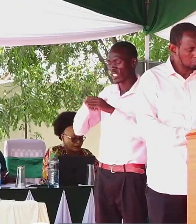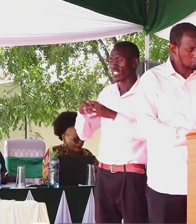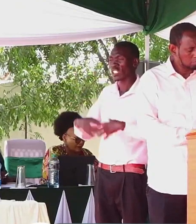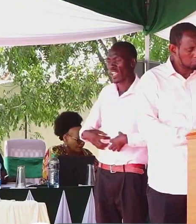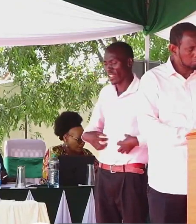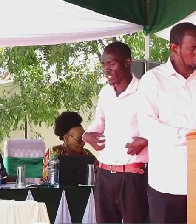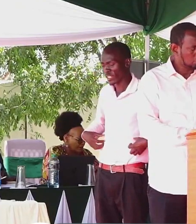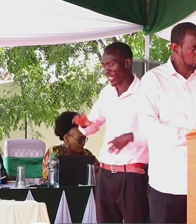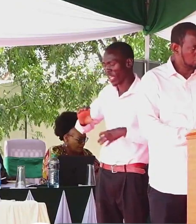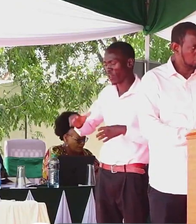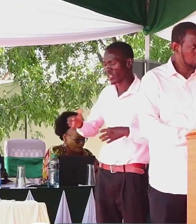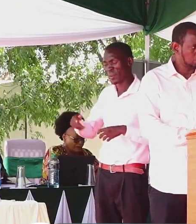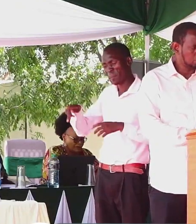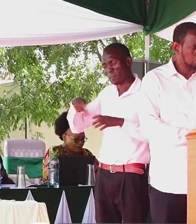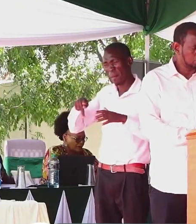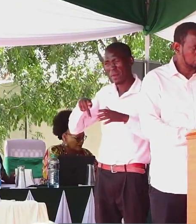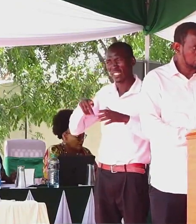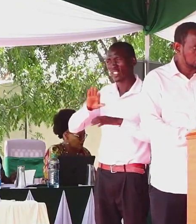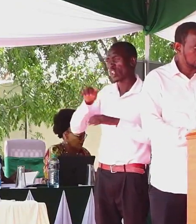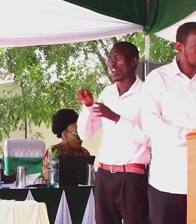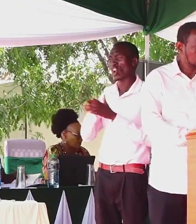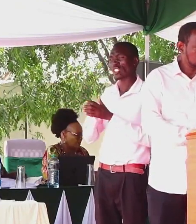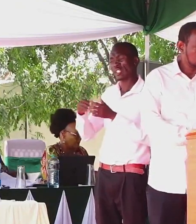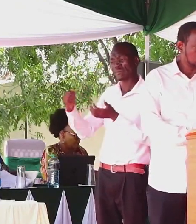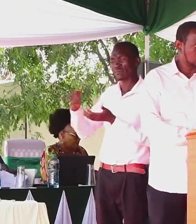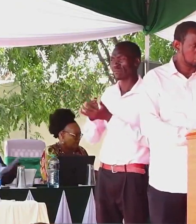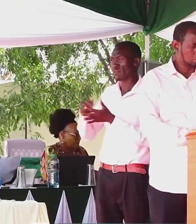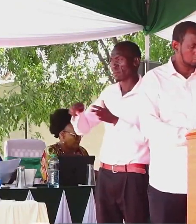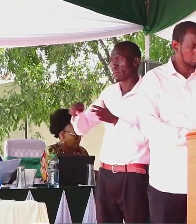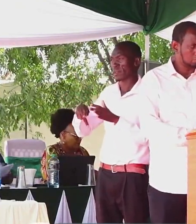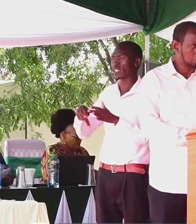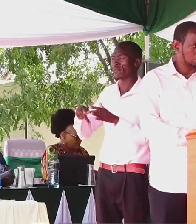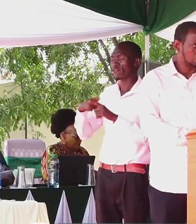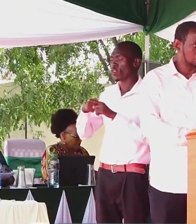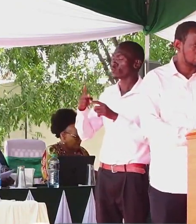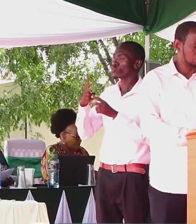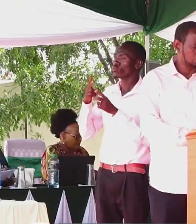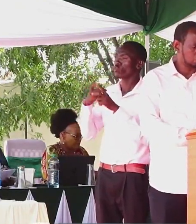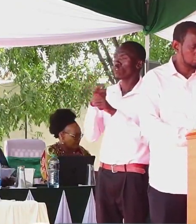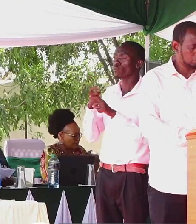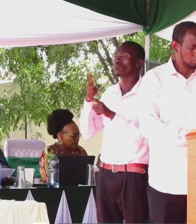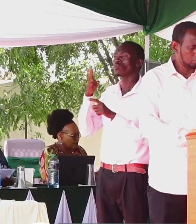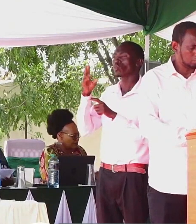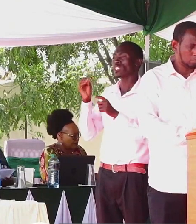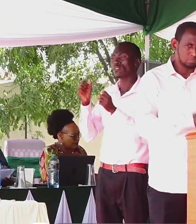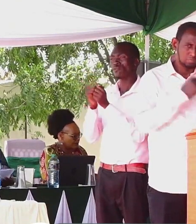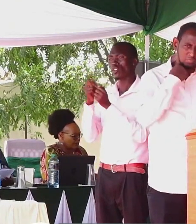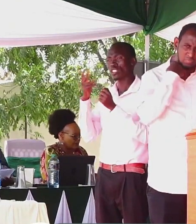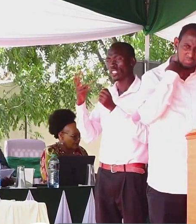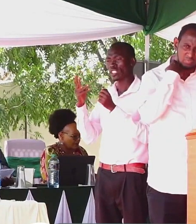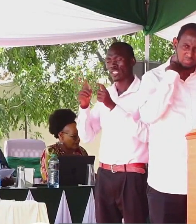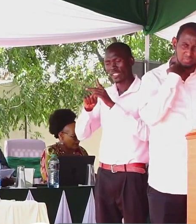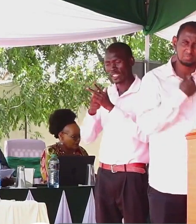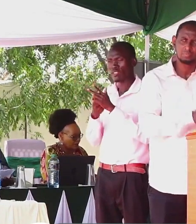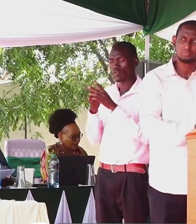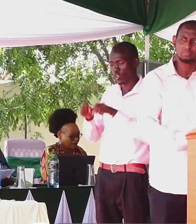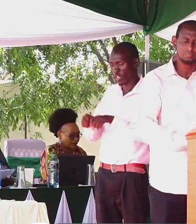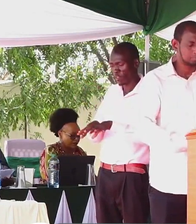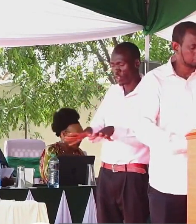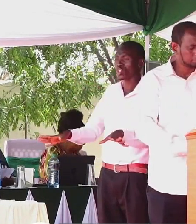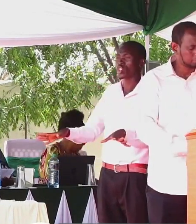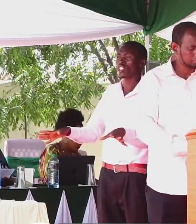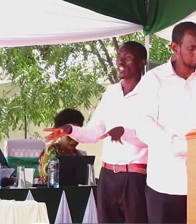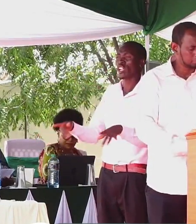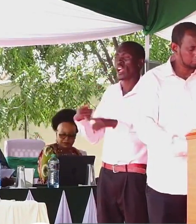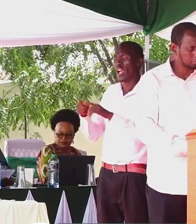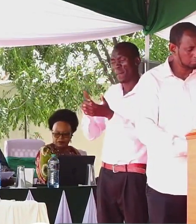are on permanent and pensionable from 2014. That is at the start of devolution, and they are